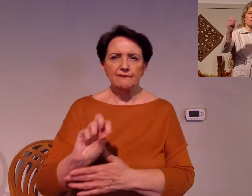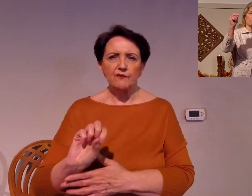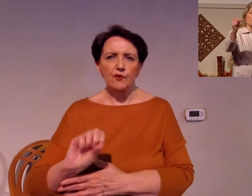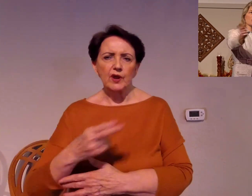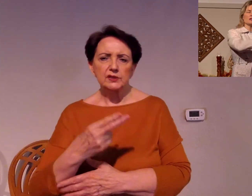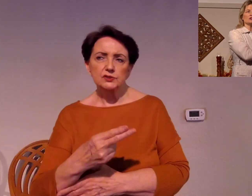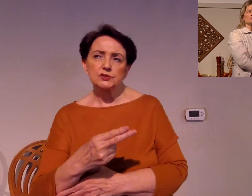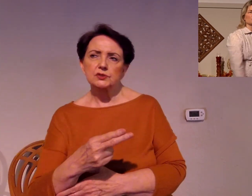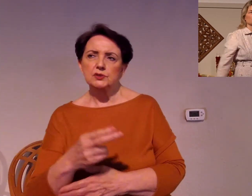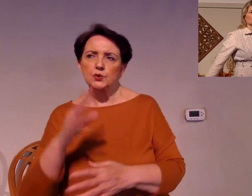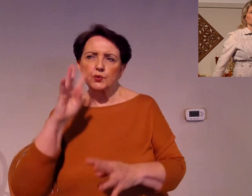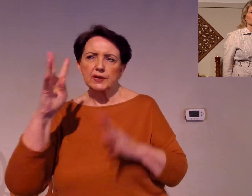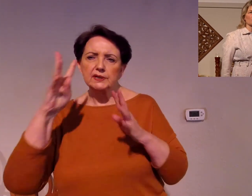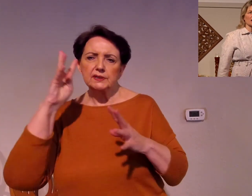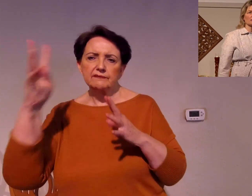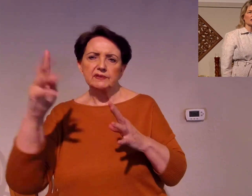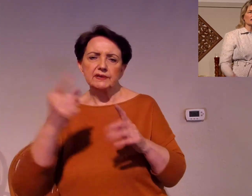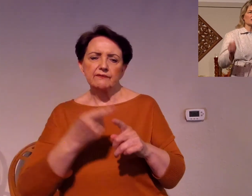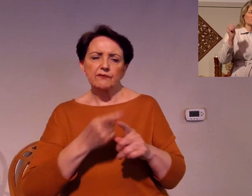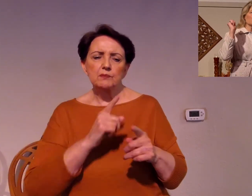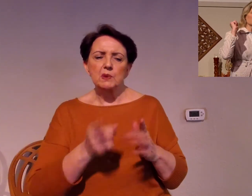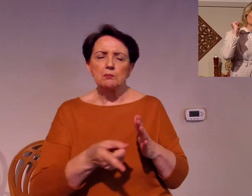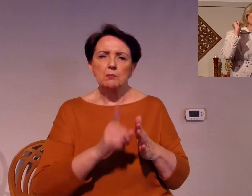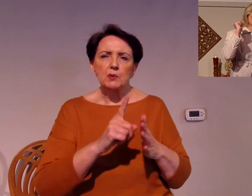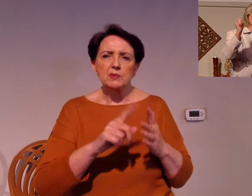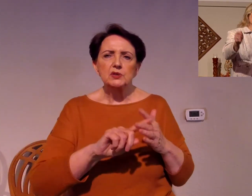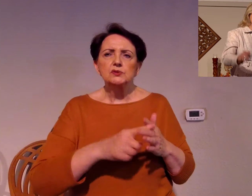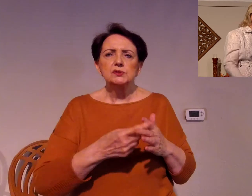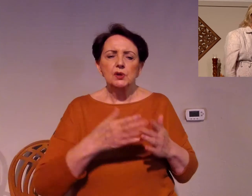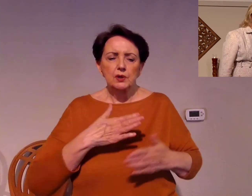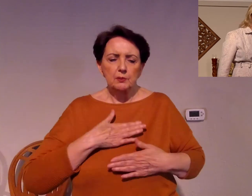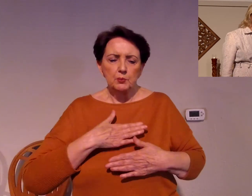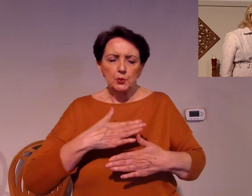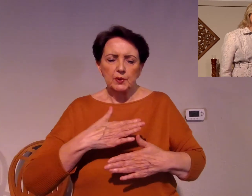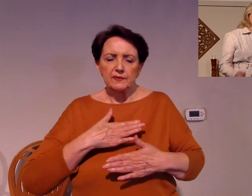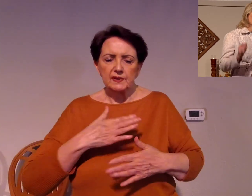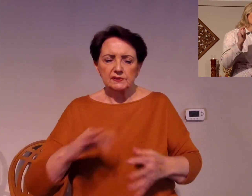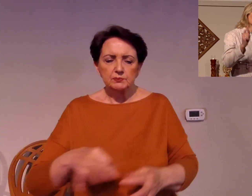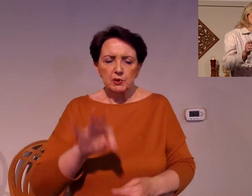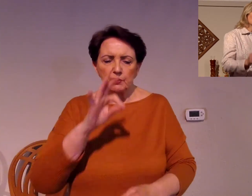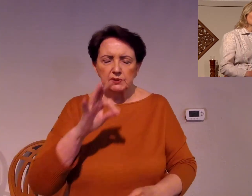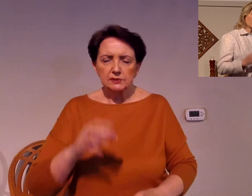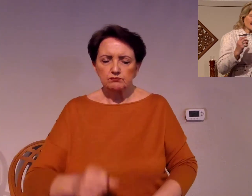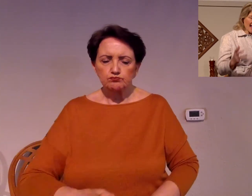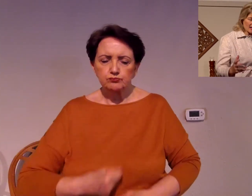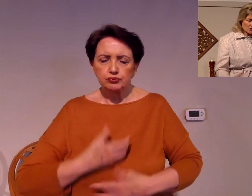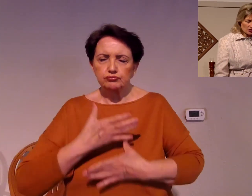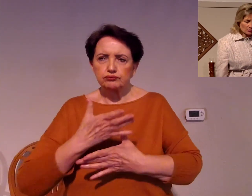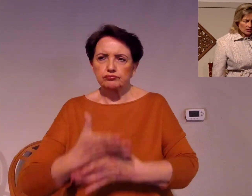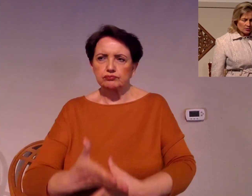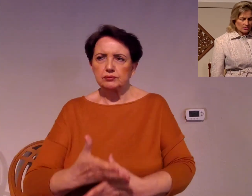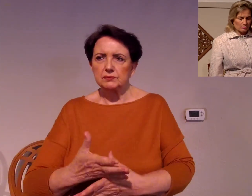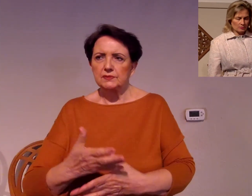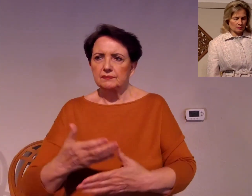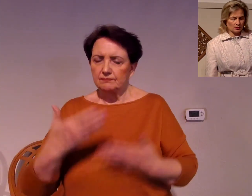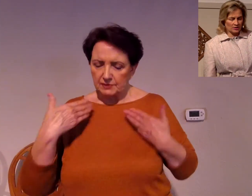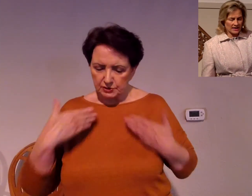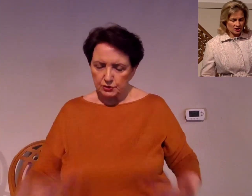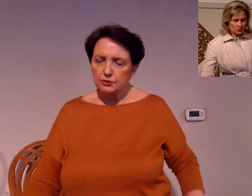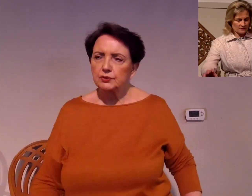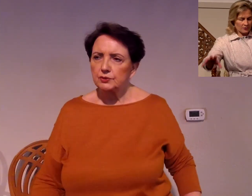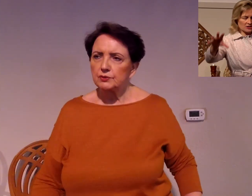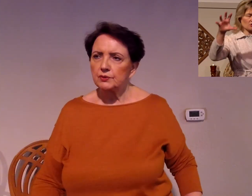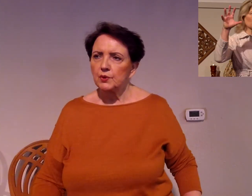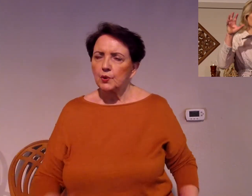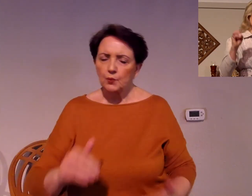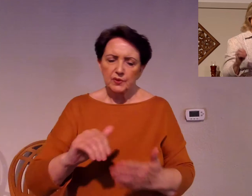from the moment you took your first breath. Spirit came to you, through you, and as you with a